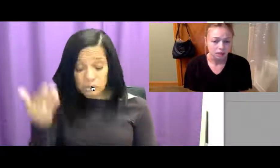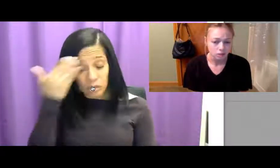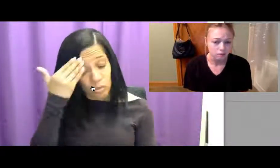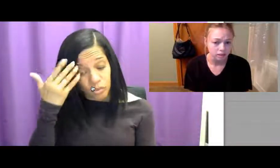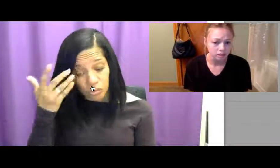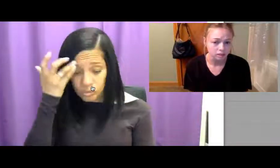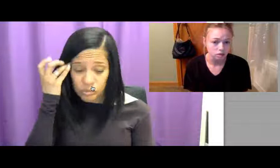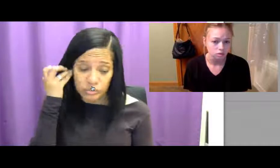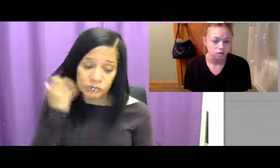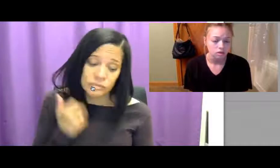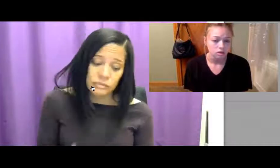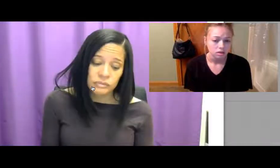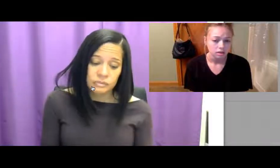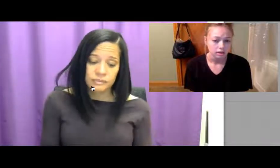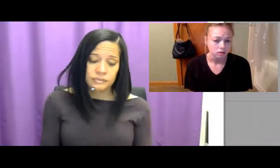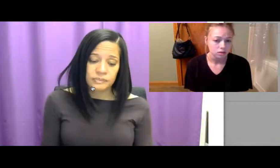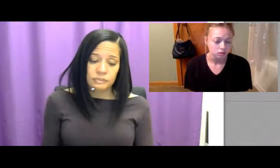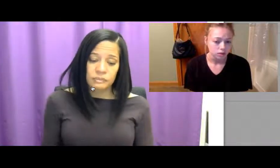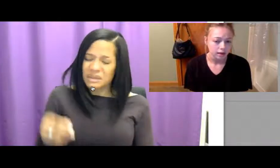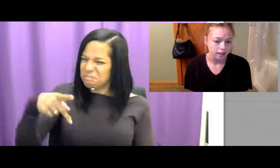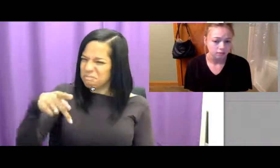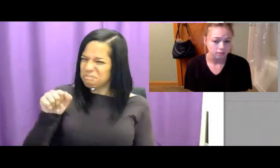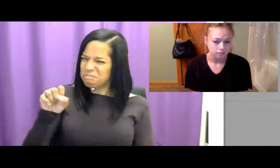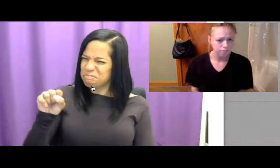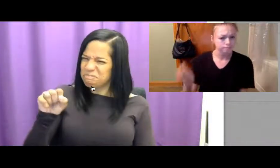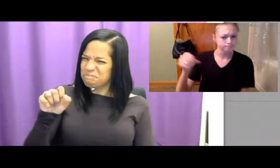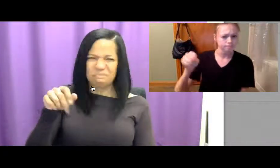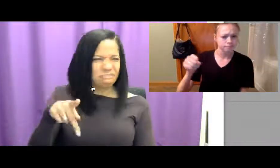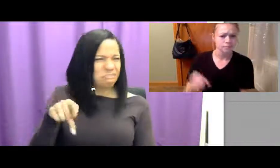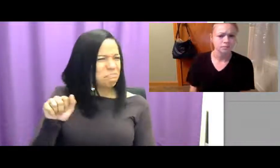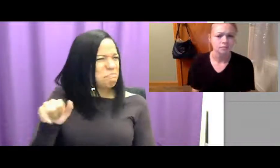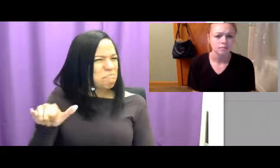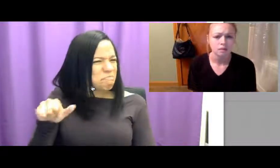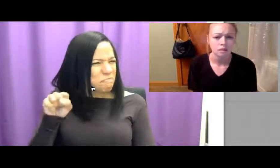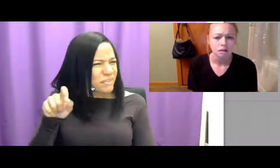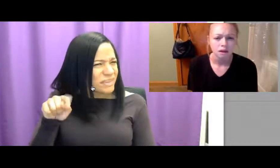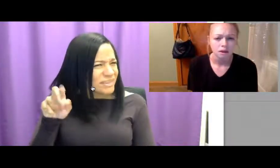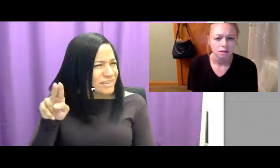My friend told me that, so I know that that's right. Yes, you're absolutely.